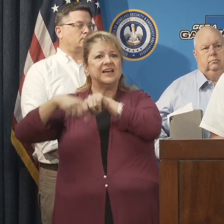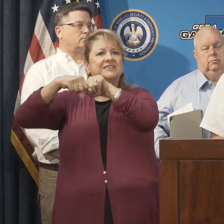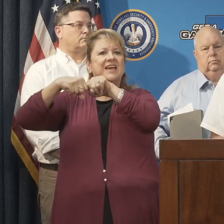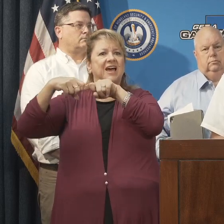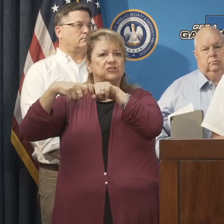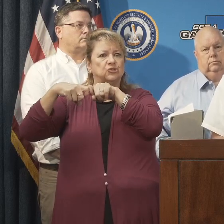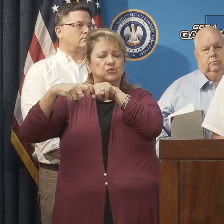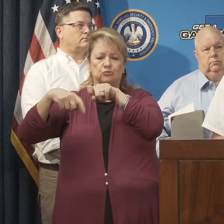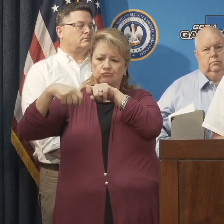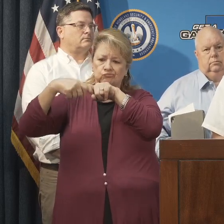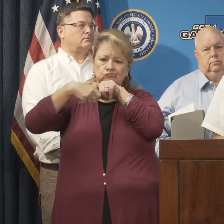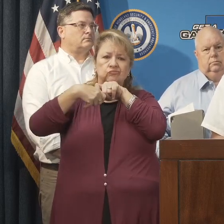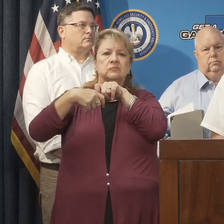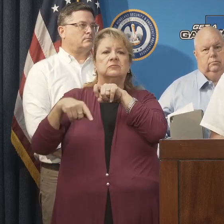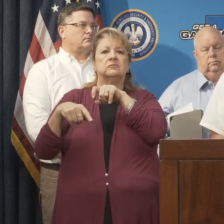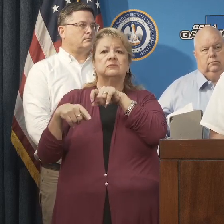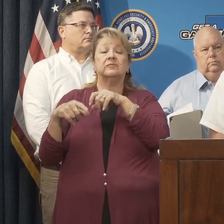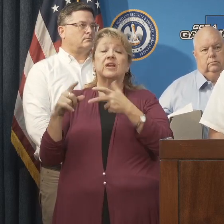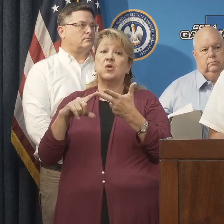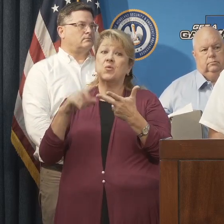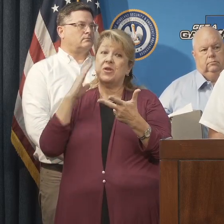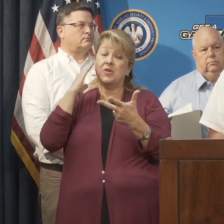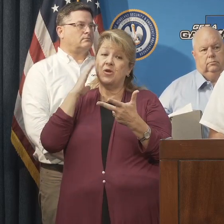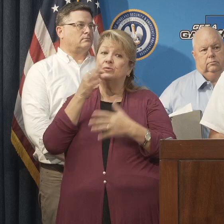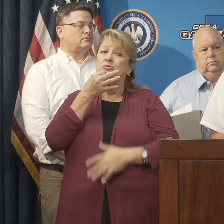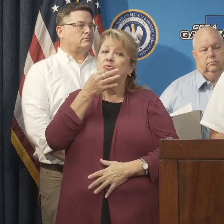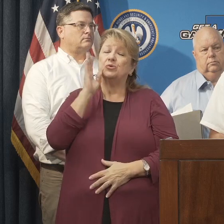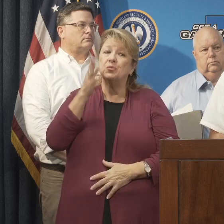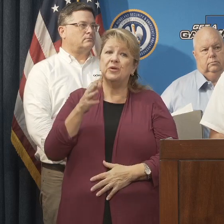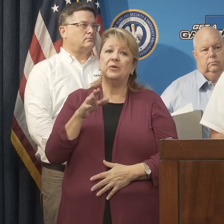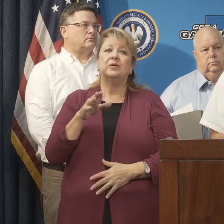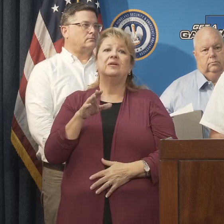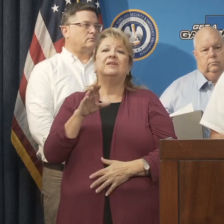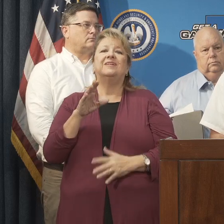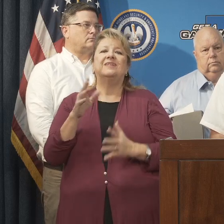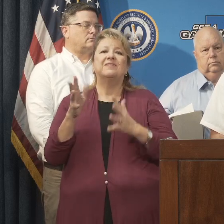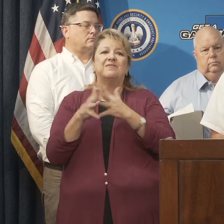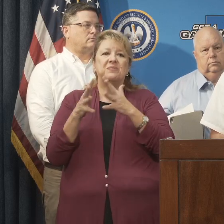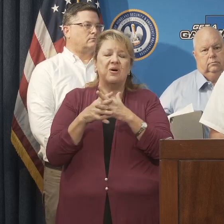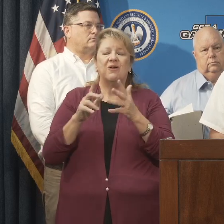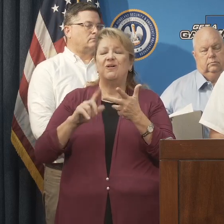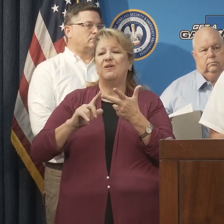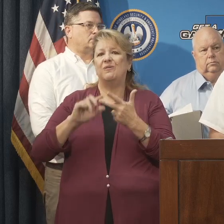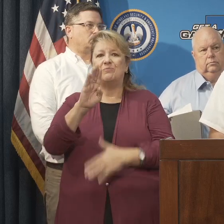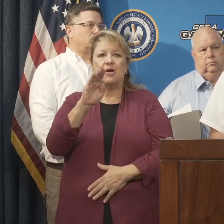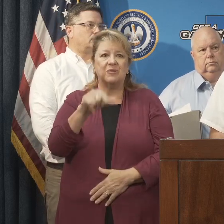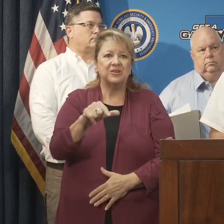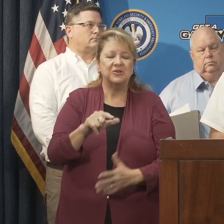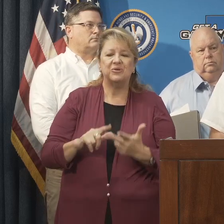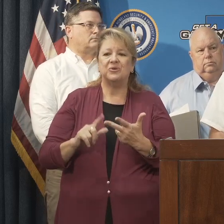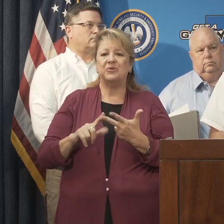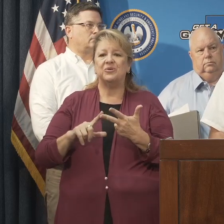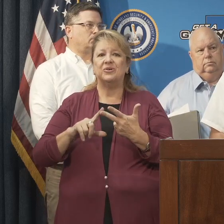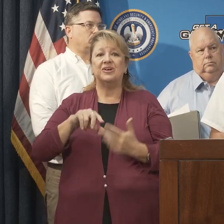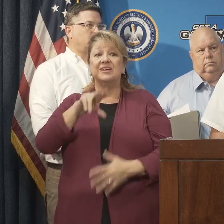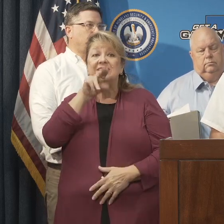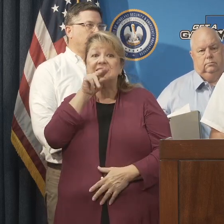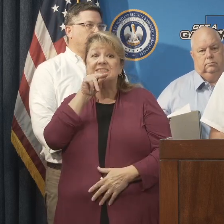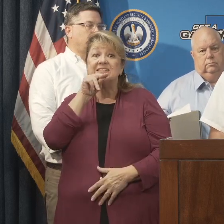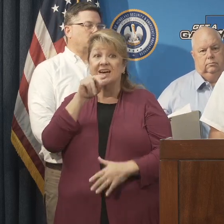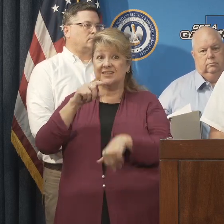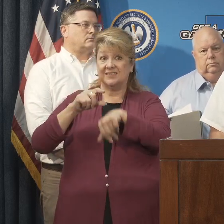especially with the return of football and with dove season opening. And I'm asking that people